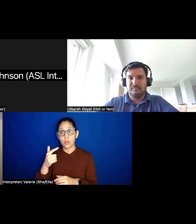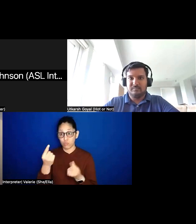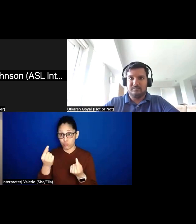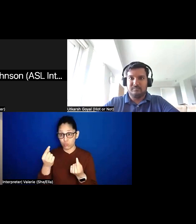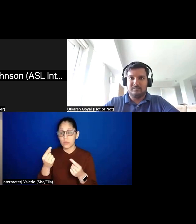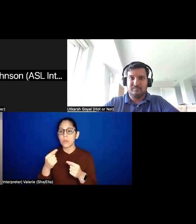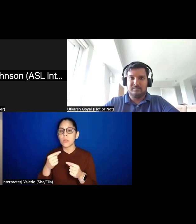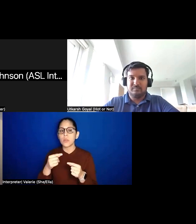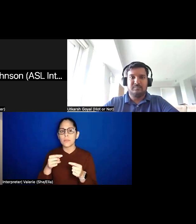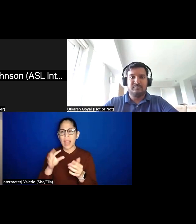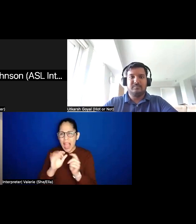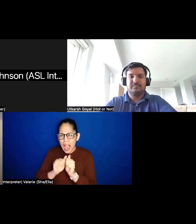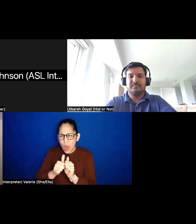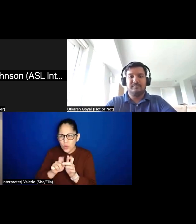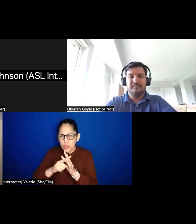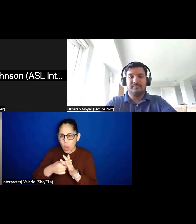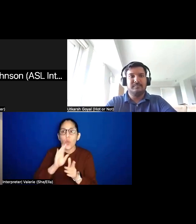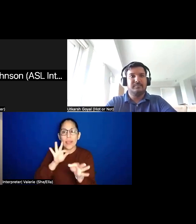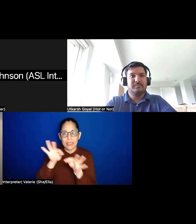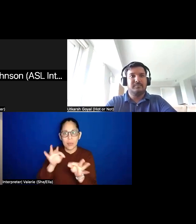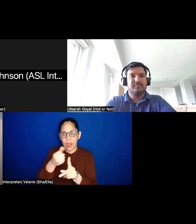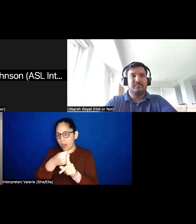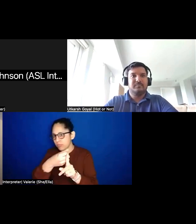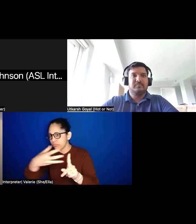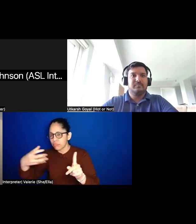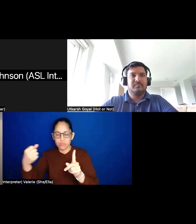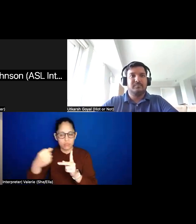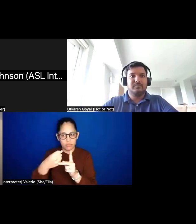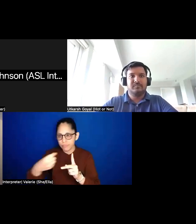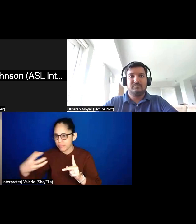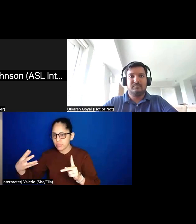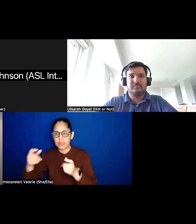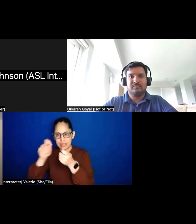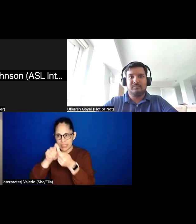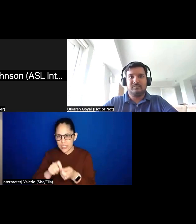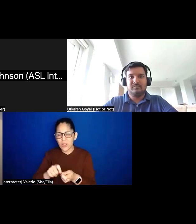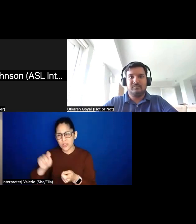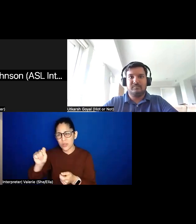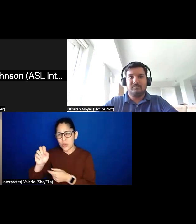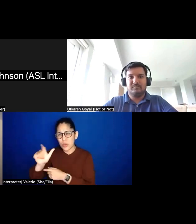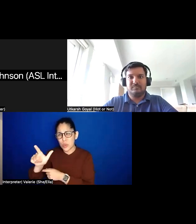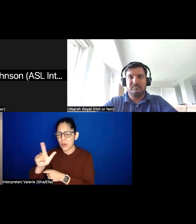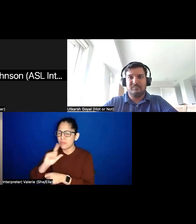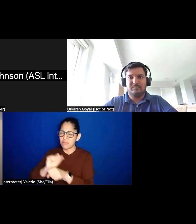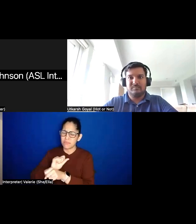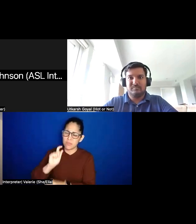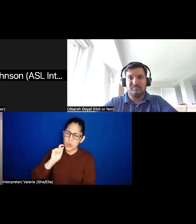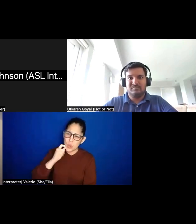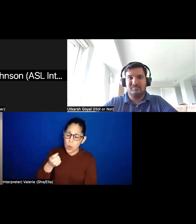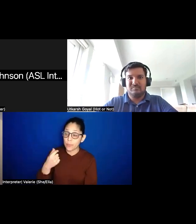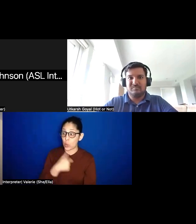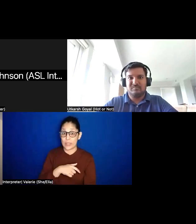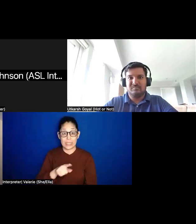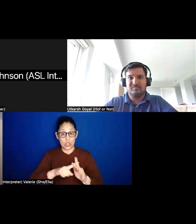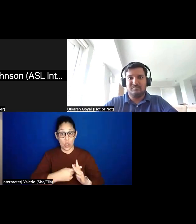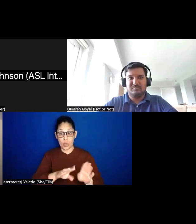get started. And the tooling is quite good now. We've been building OpenChat for about 2 years. And when we started, the dev